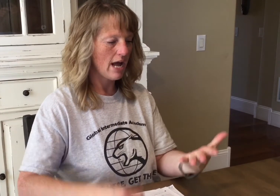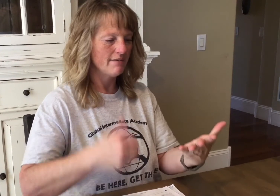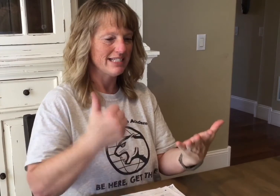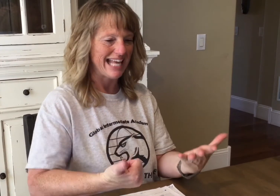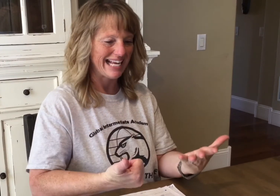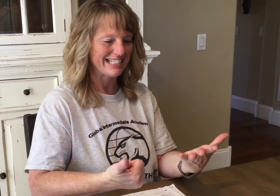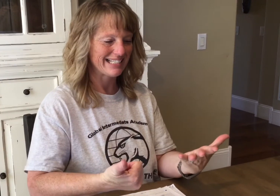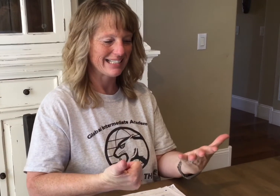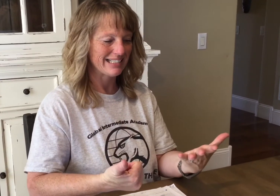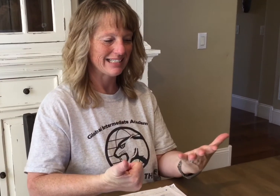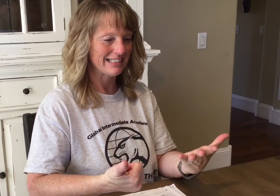1, 2, 3, 4, 5, 6. Takeaway.